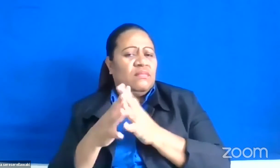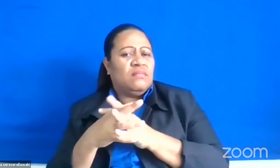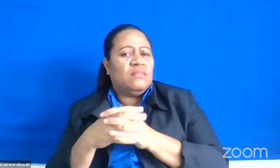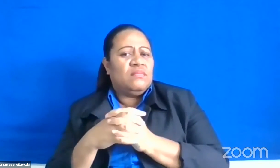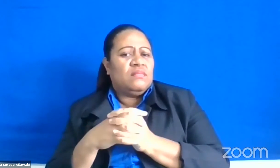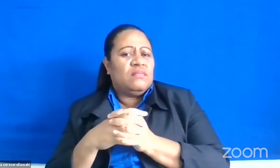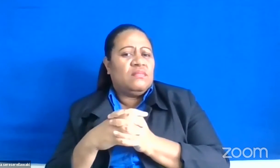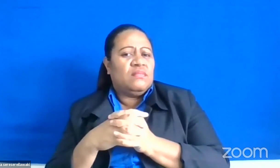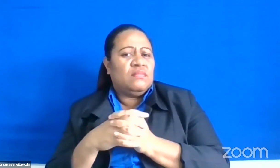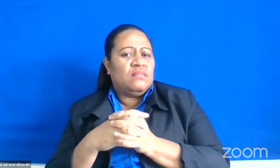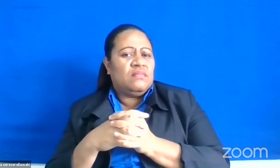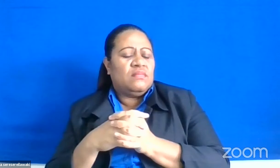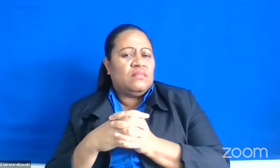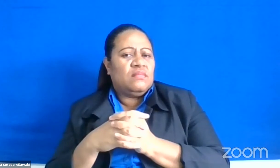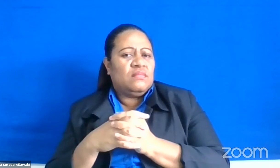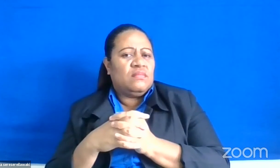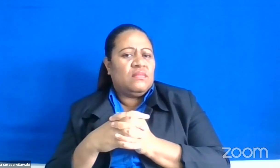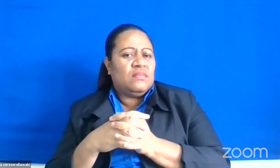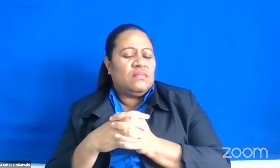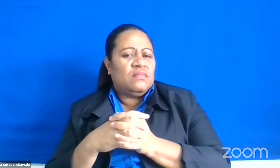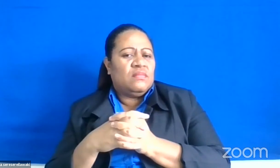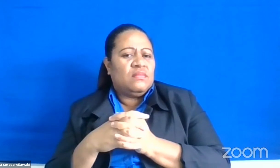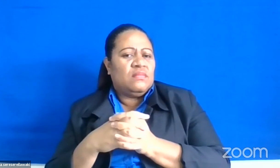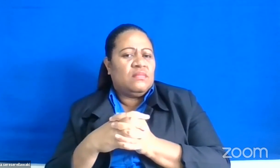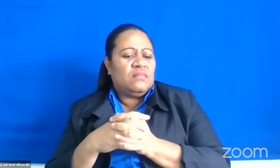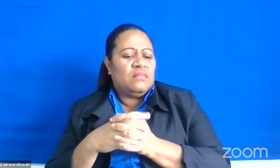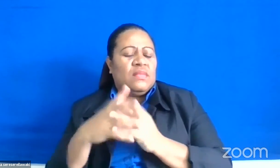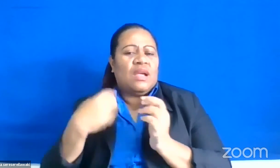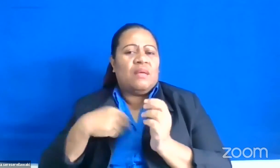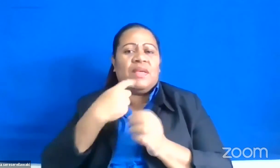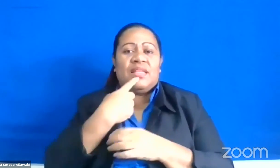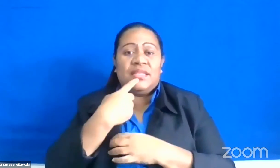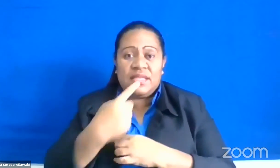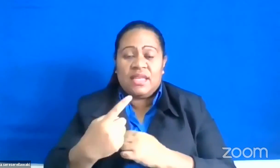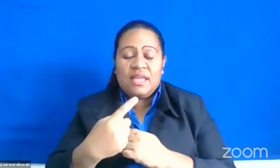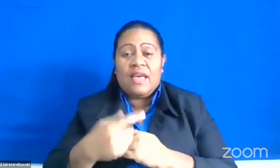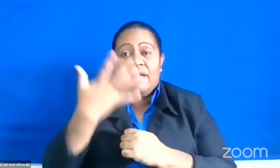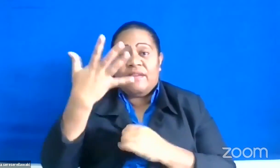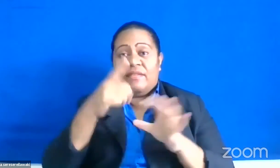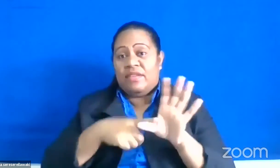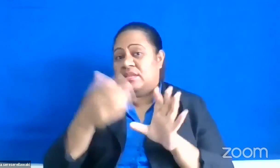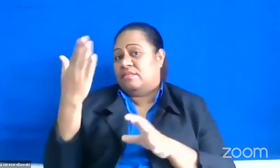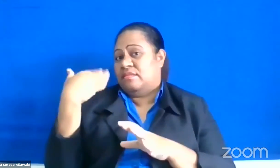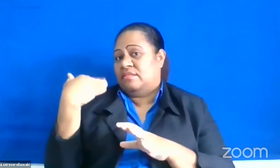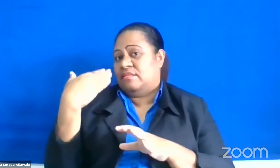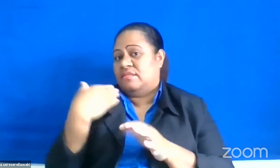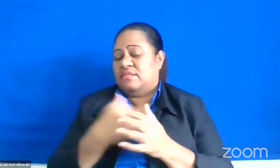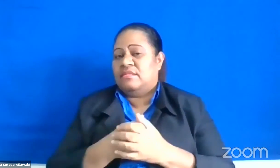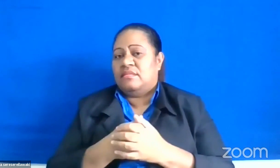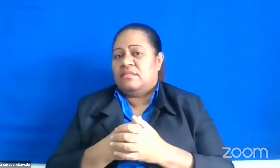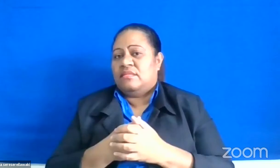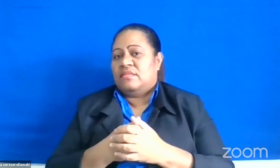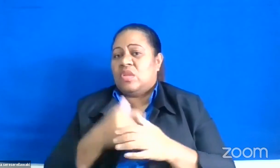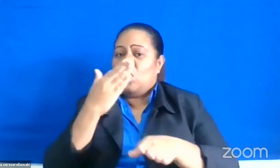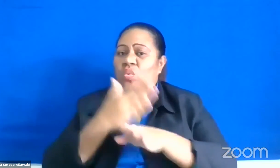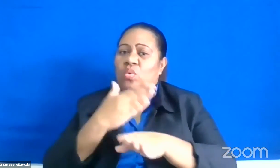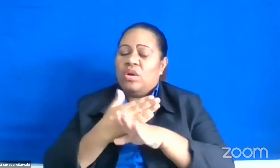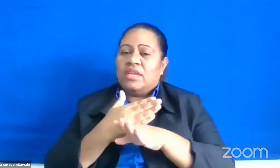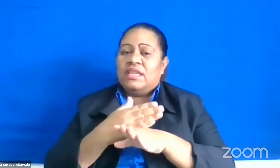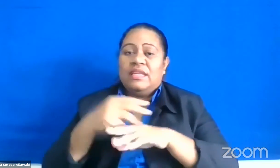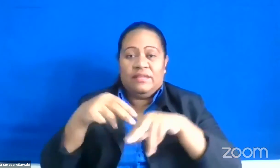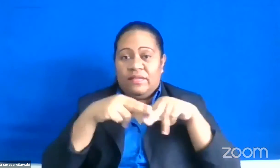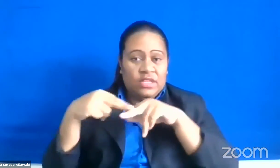scientific proof of this um i must say that uh five years ago when i started uh when i was working on this in fiji technology